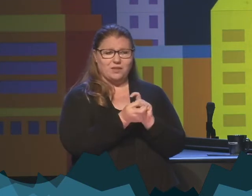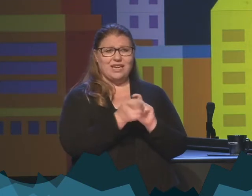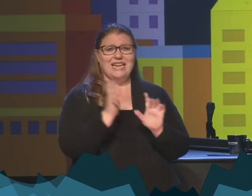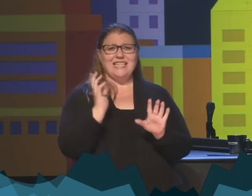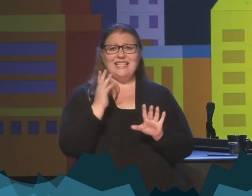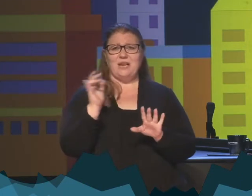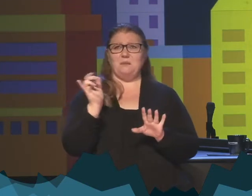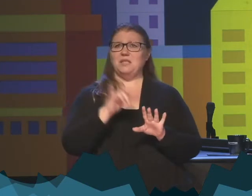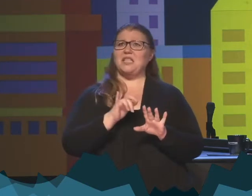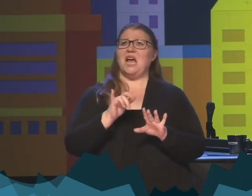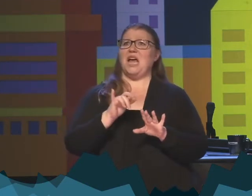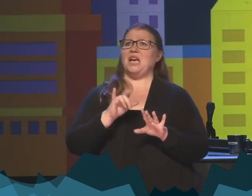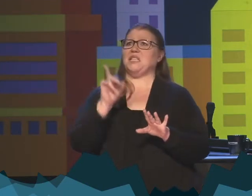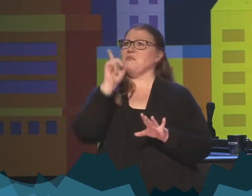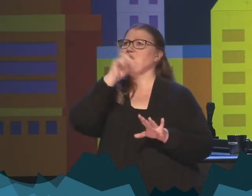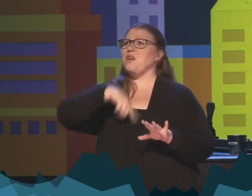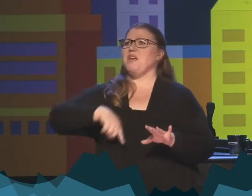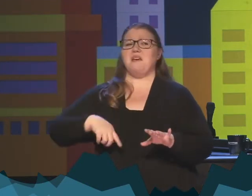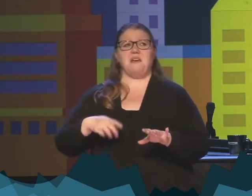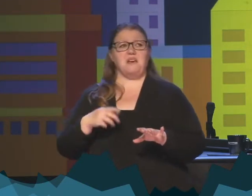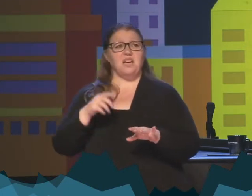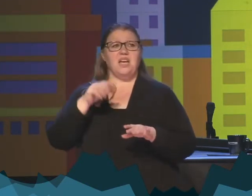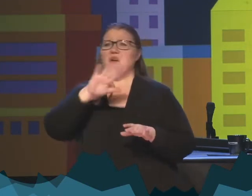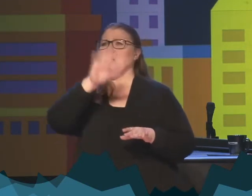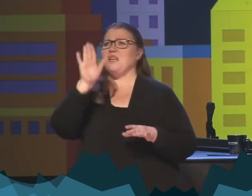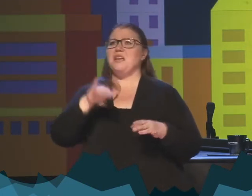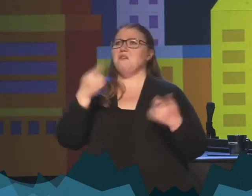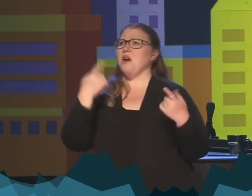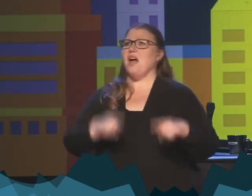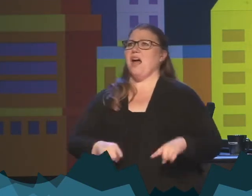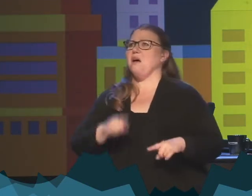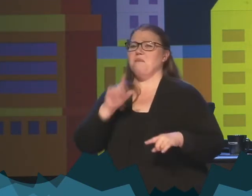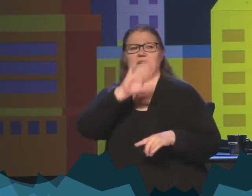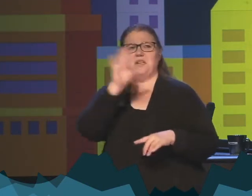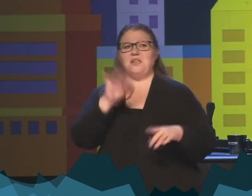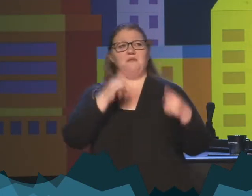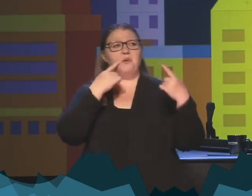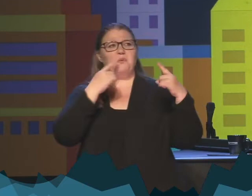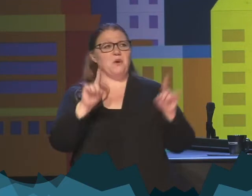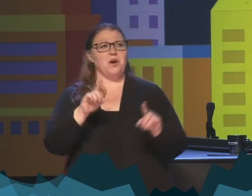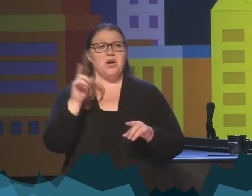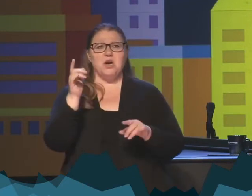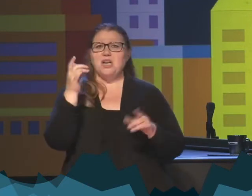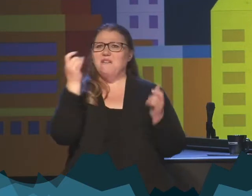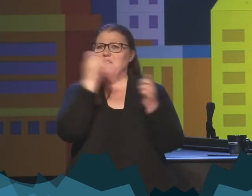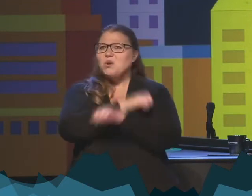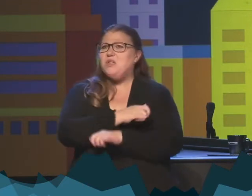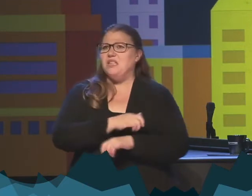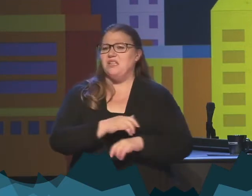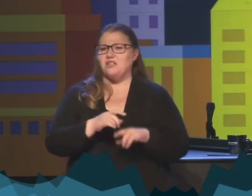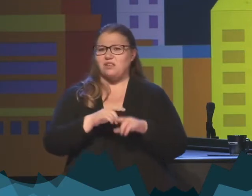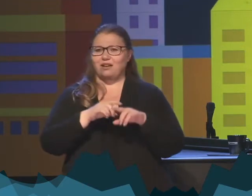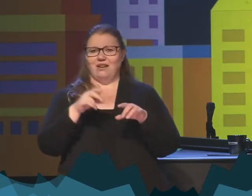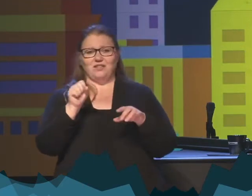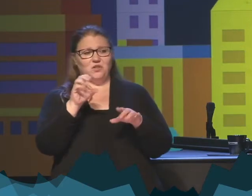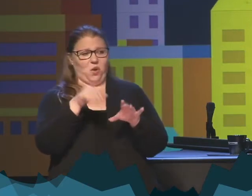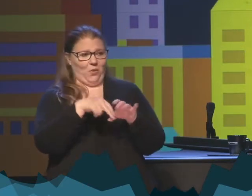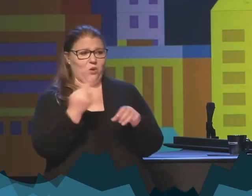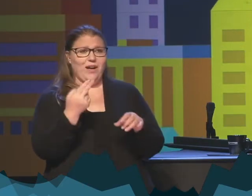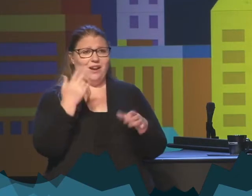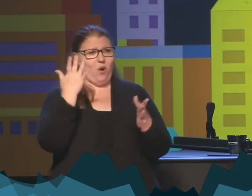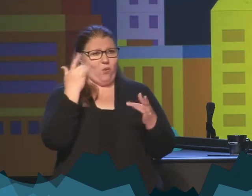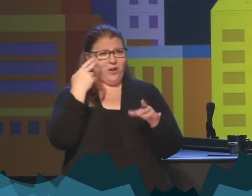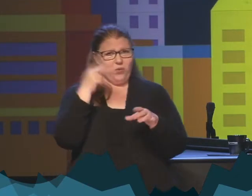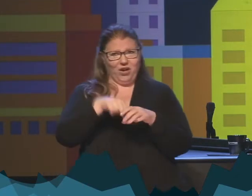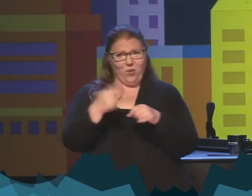like pie in the sky sometimes. It seems like it'll never work. It seems foolish. But that we quit on it. And you know how I think we quit